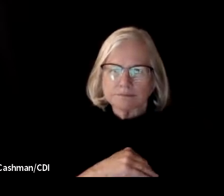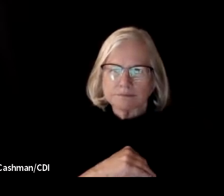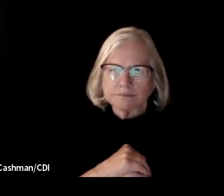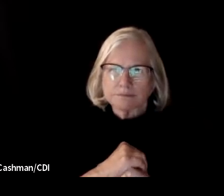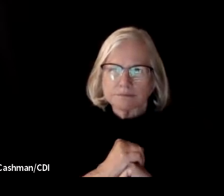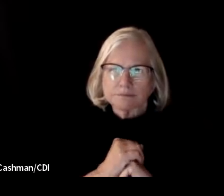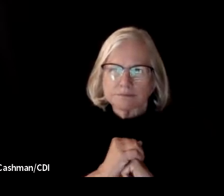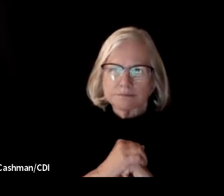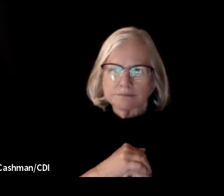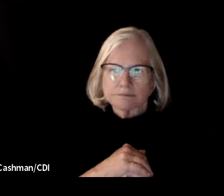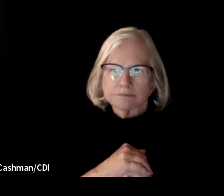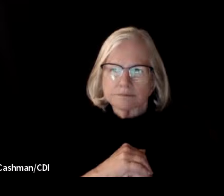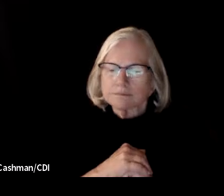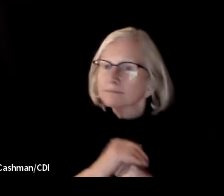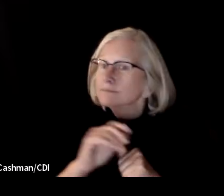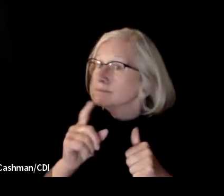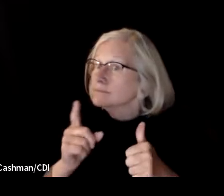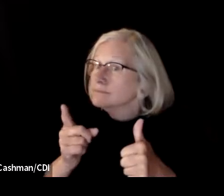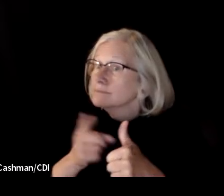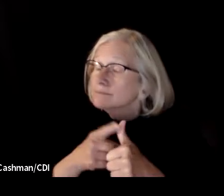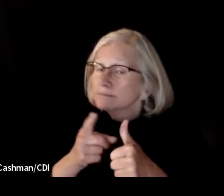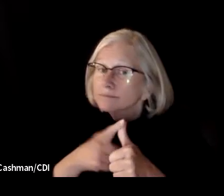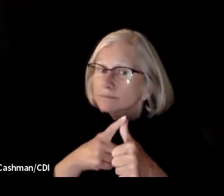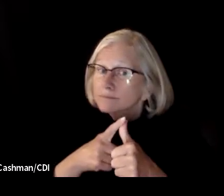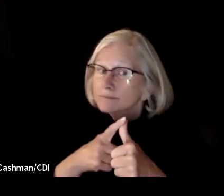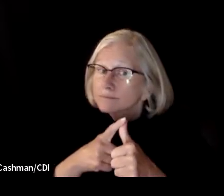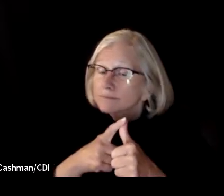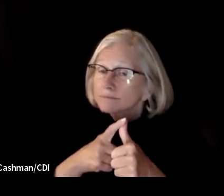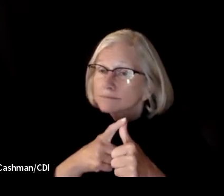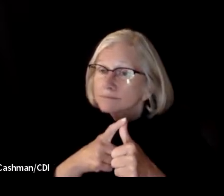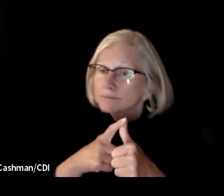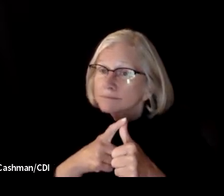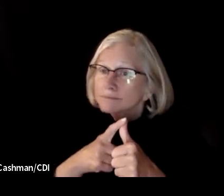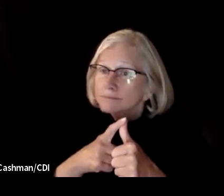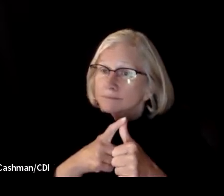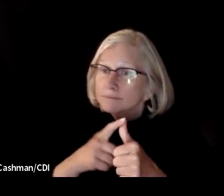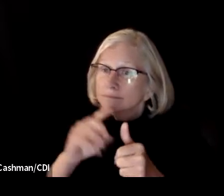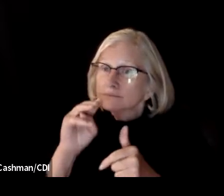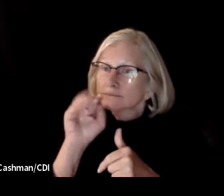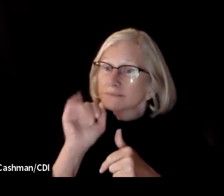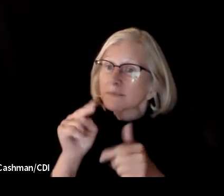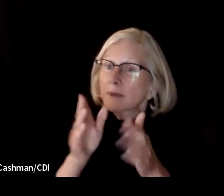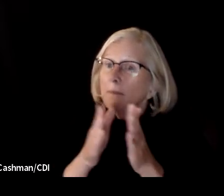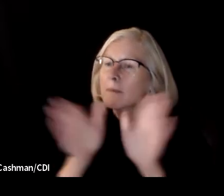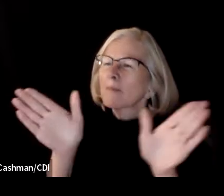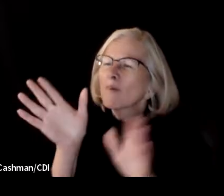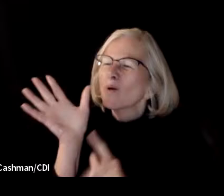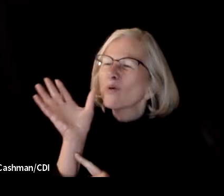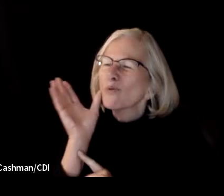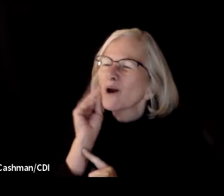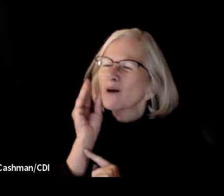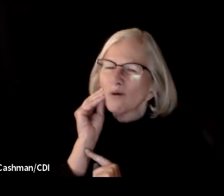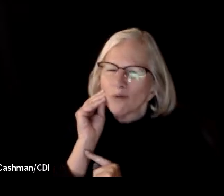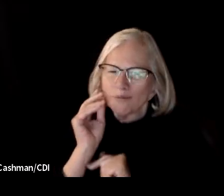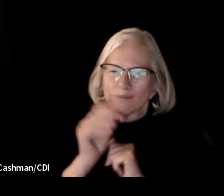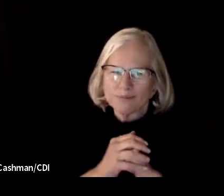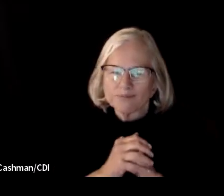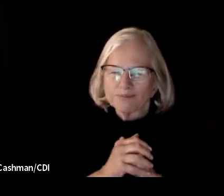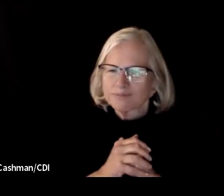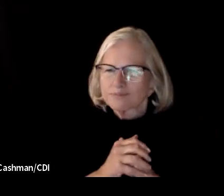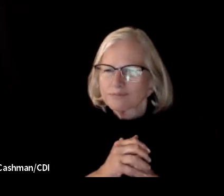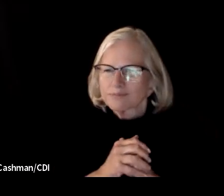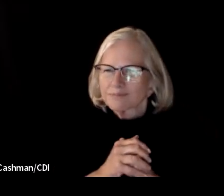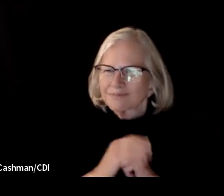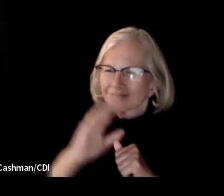Okay, first question, we have Matt Sepik with Minnesota Public Radio. Line is open. Hi, Commissioner. I am